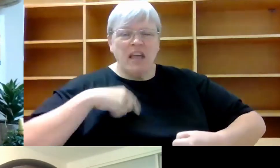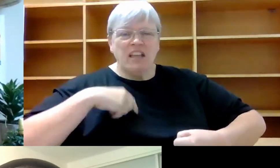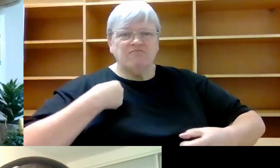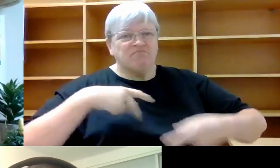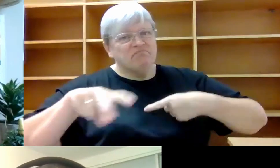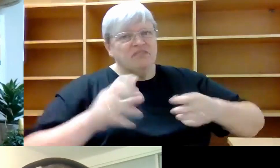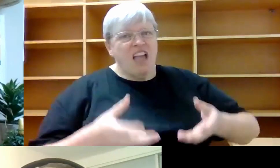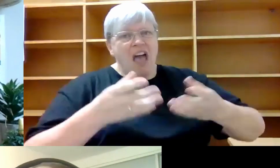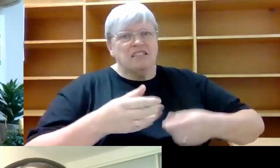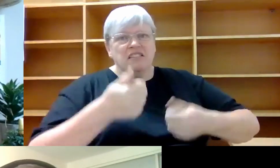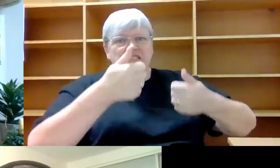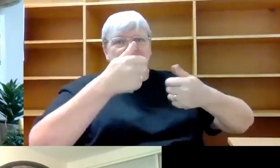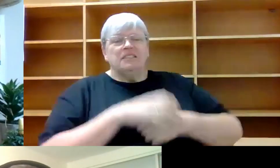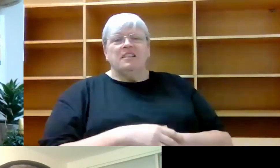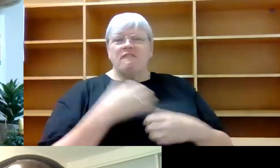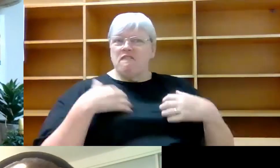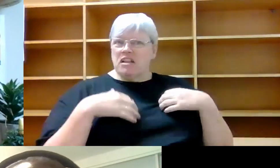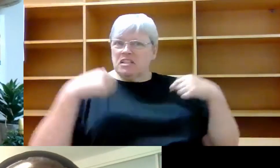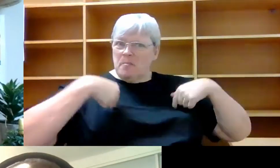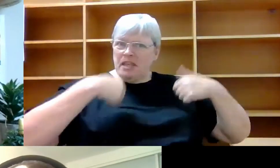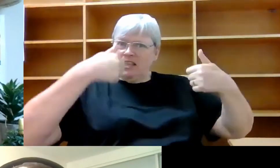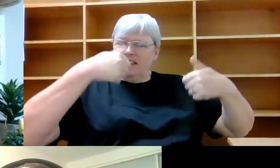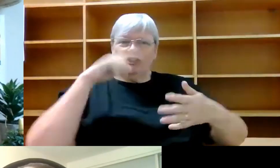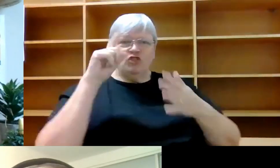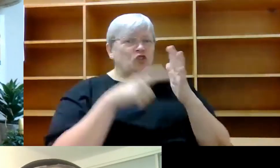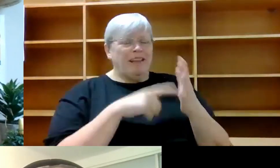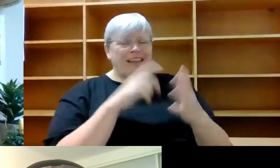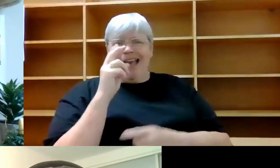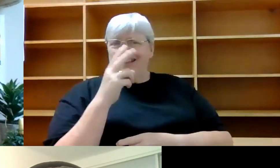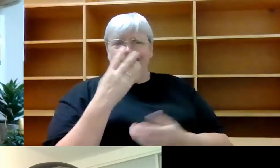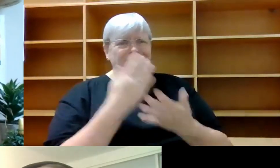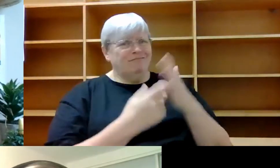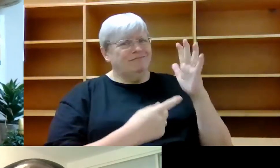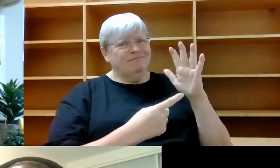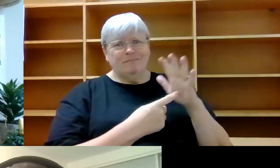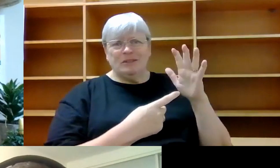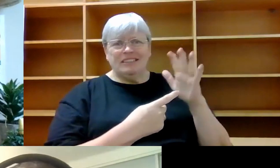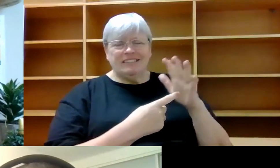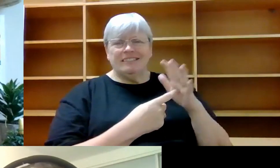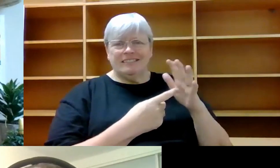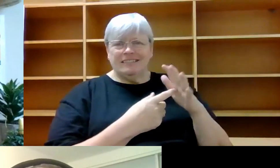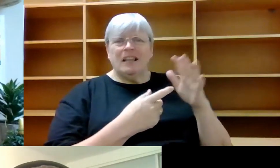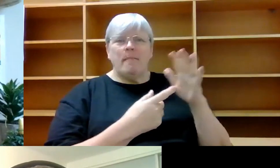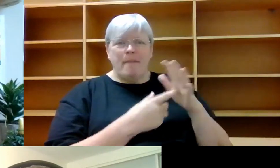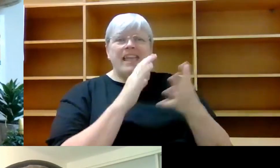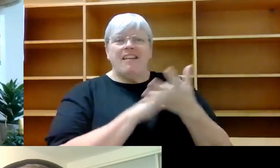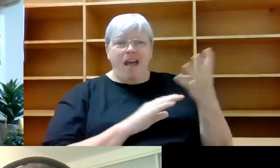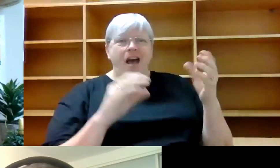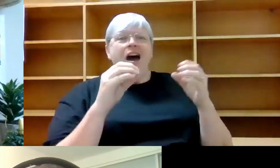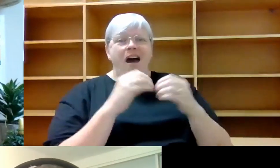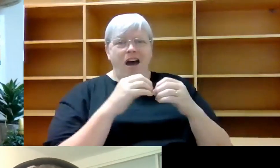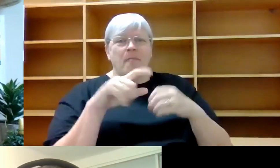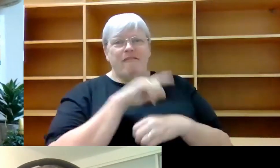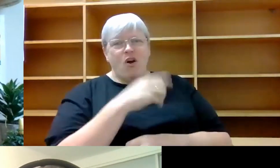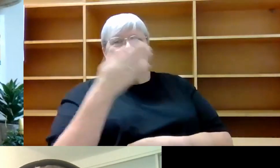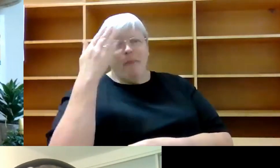that fascinated me. Mm-hmm. And Jamaica again is an important player because that was a main hub of